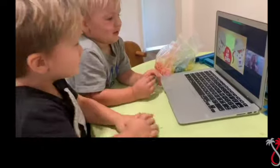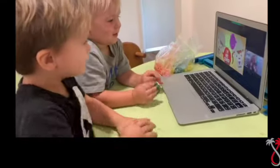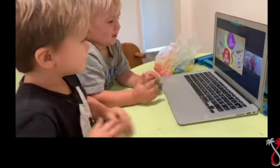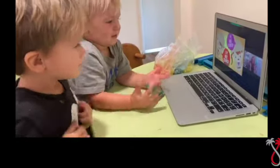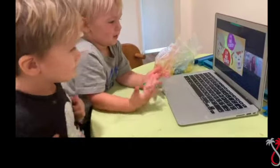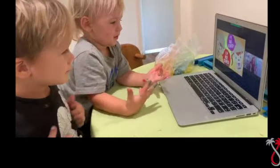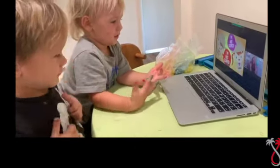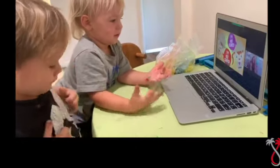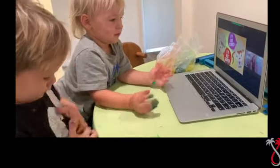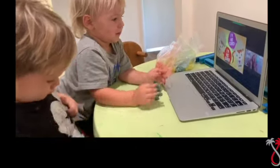I'm not scared.